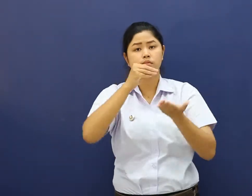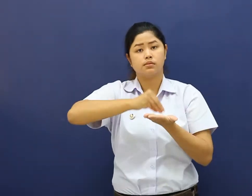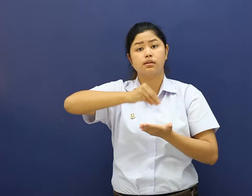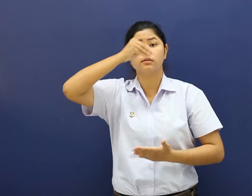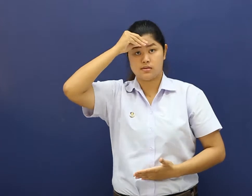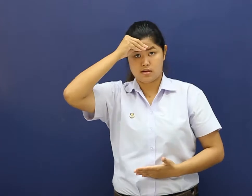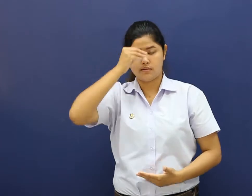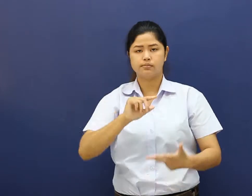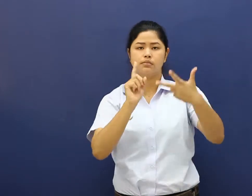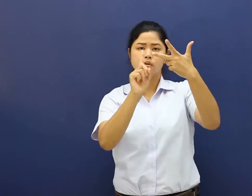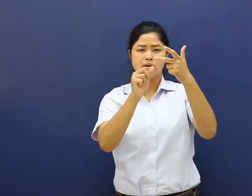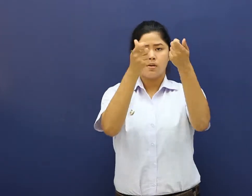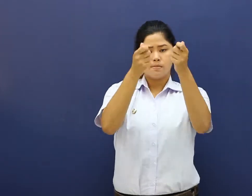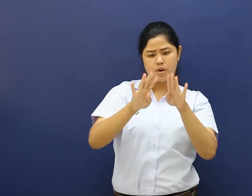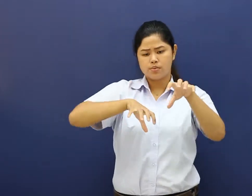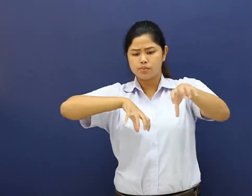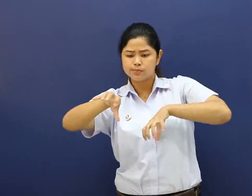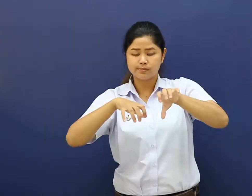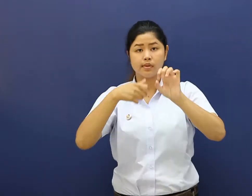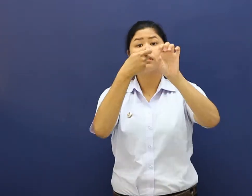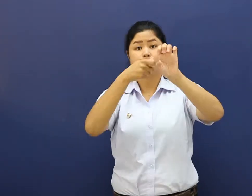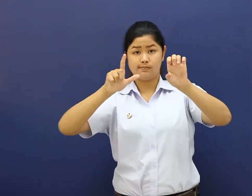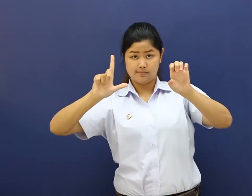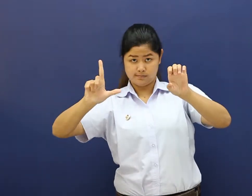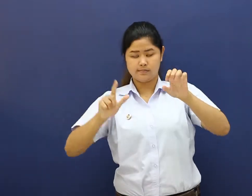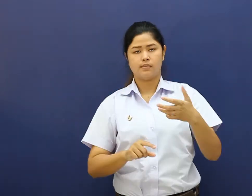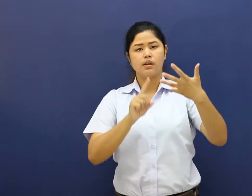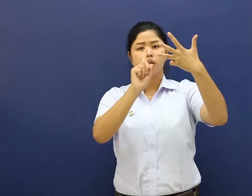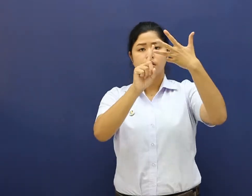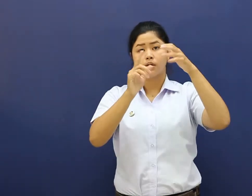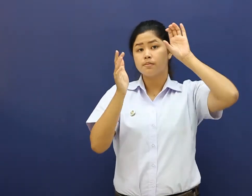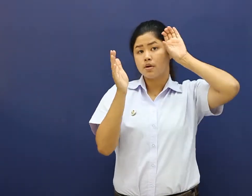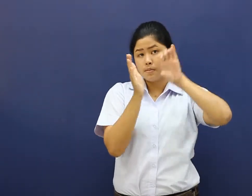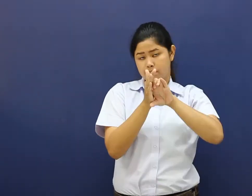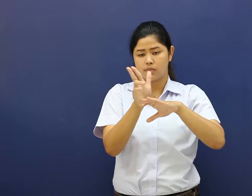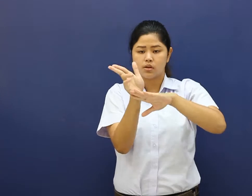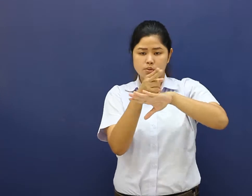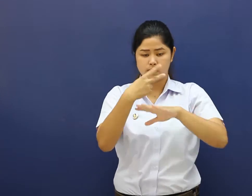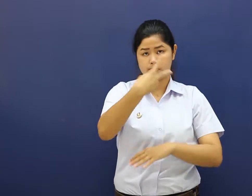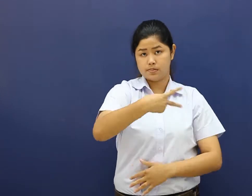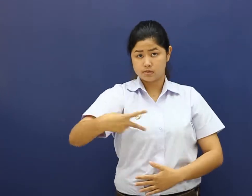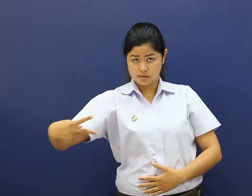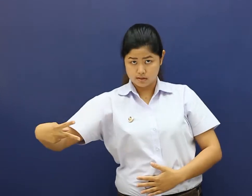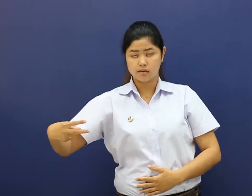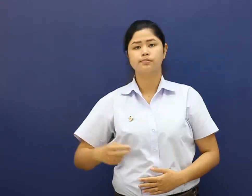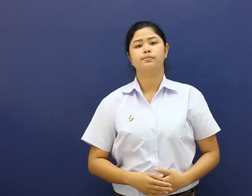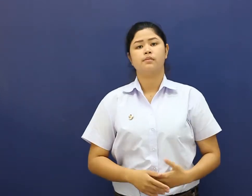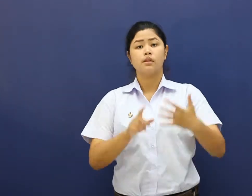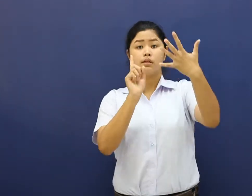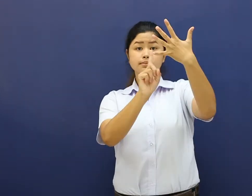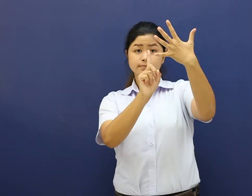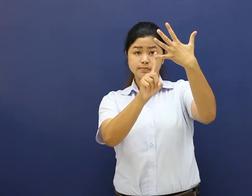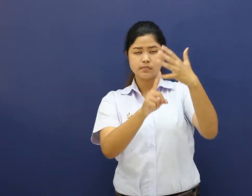content, screen design, multimedia usage, users' interaction with